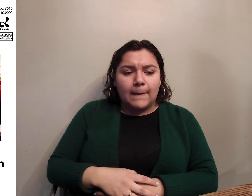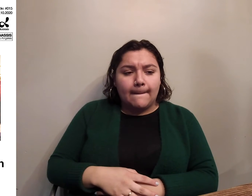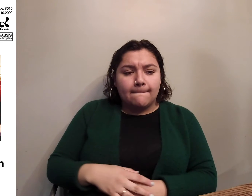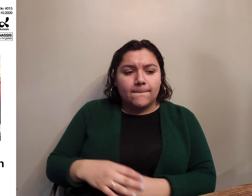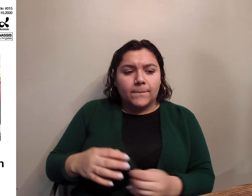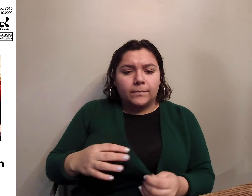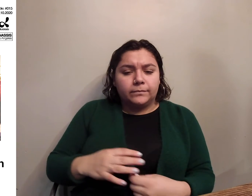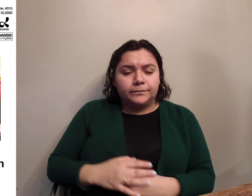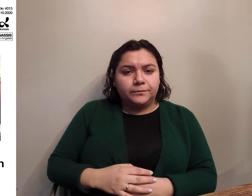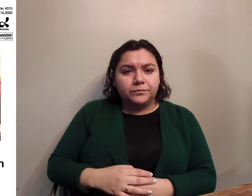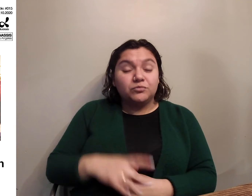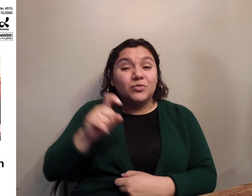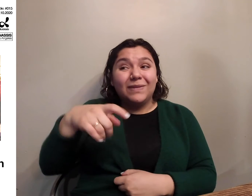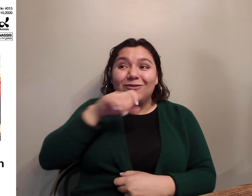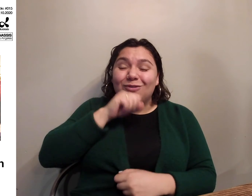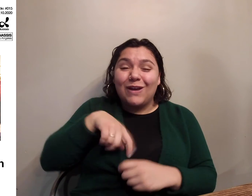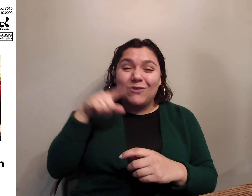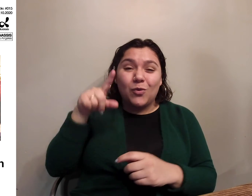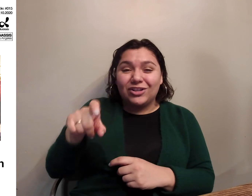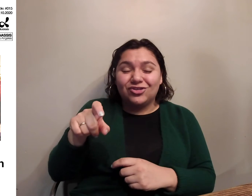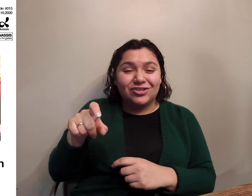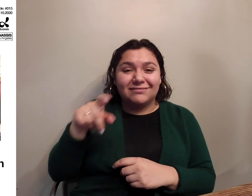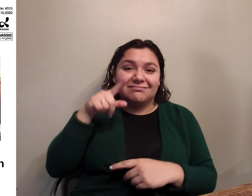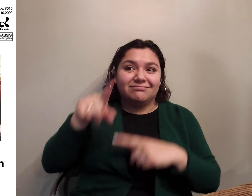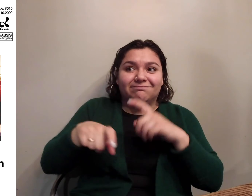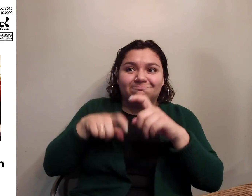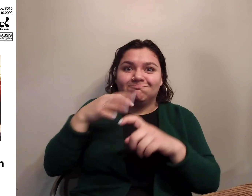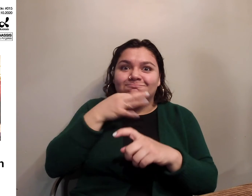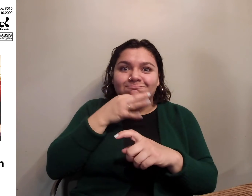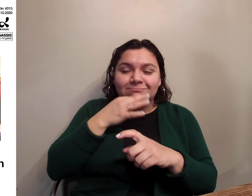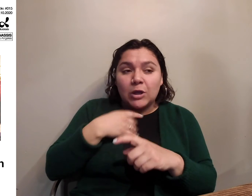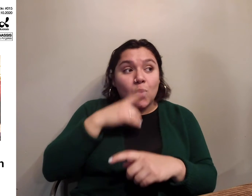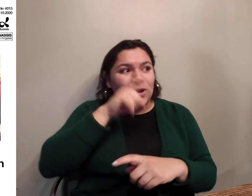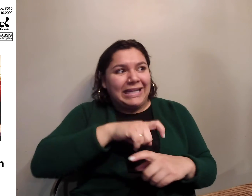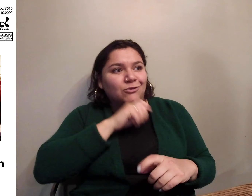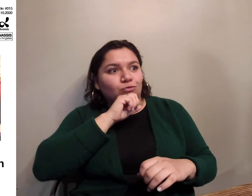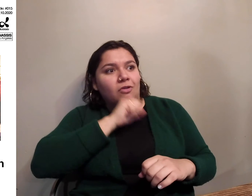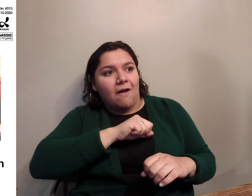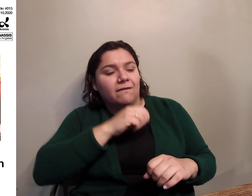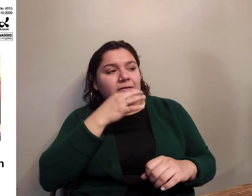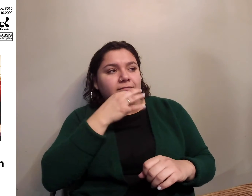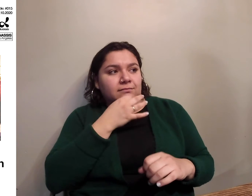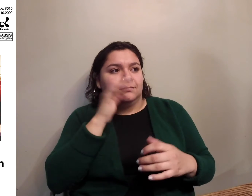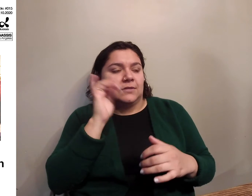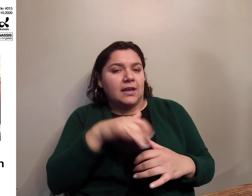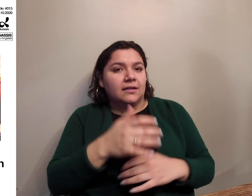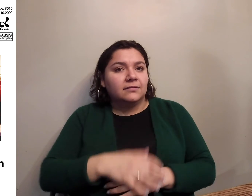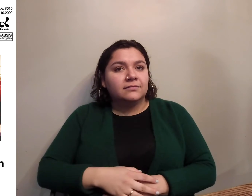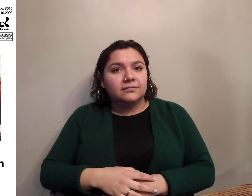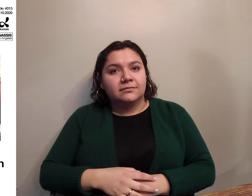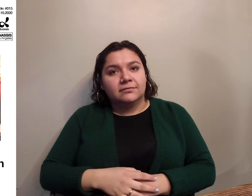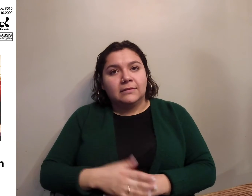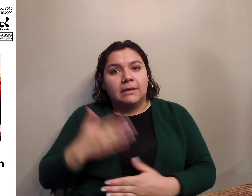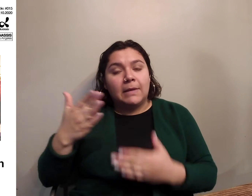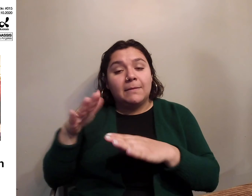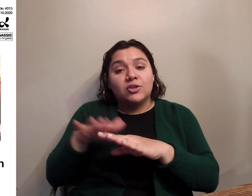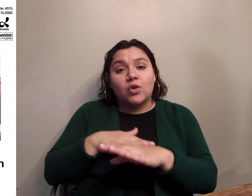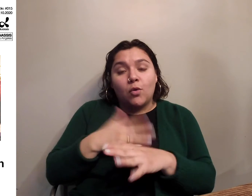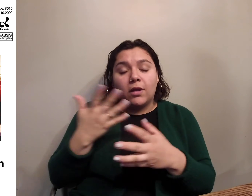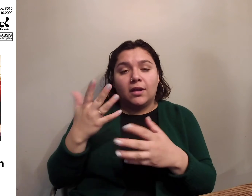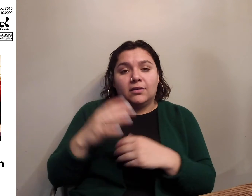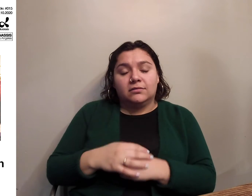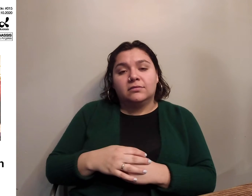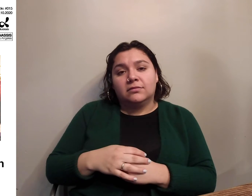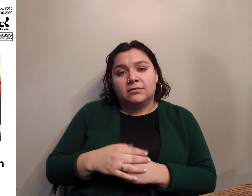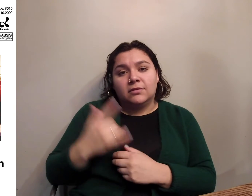You have to love the questions. Yeah, God, do we ever need to? And then maybe slowly we will get into